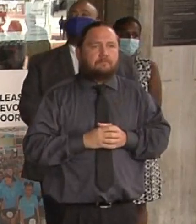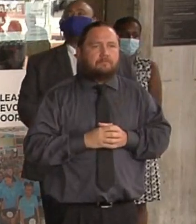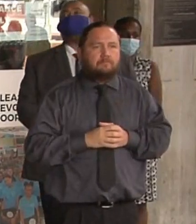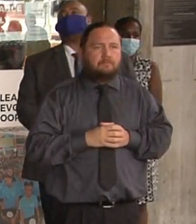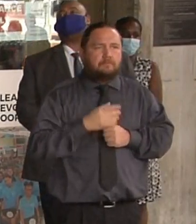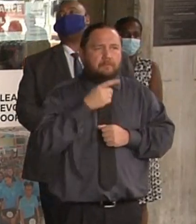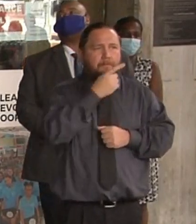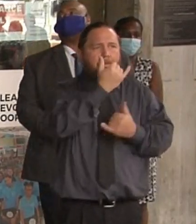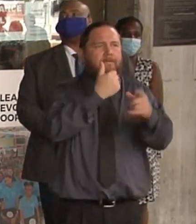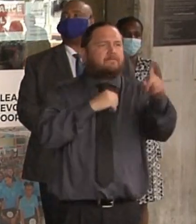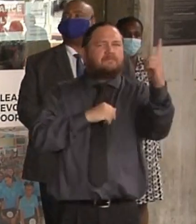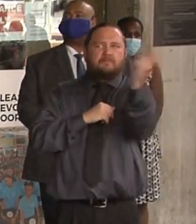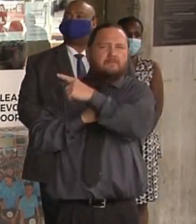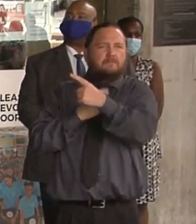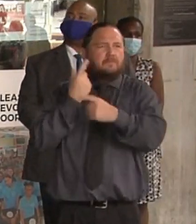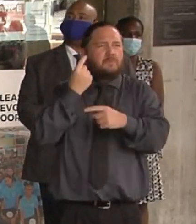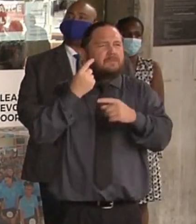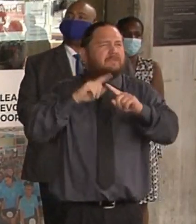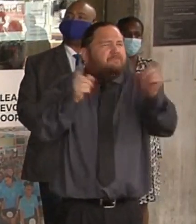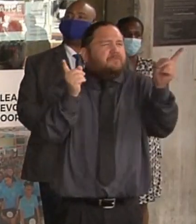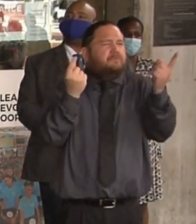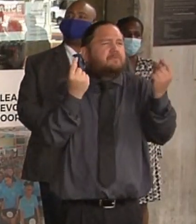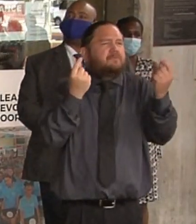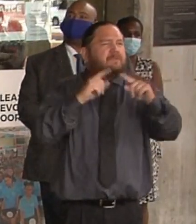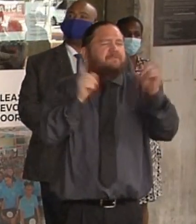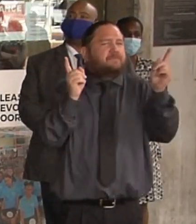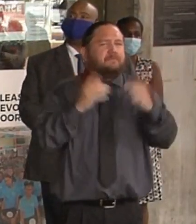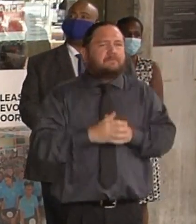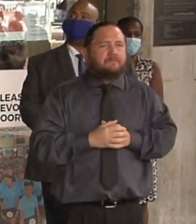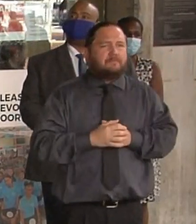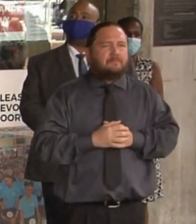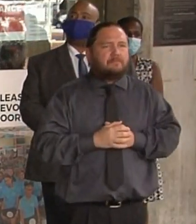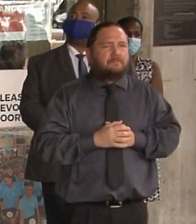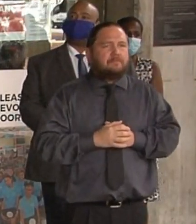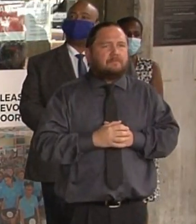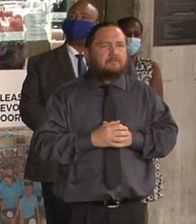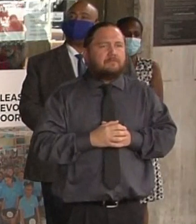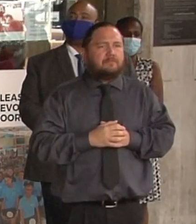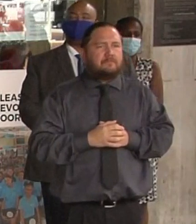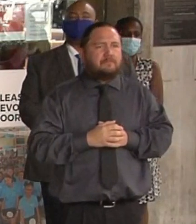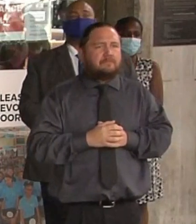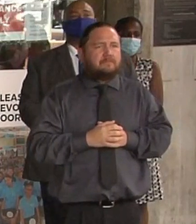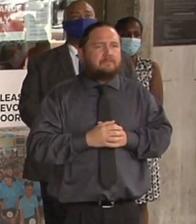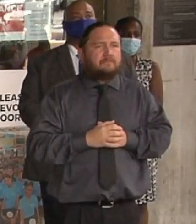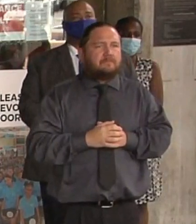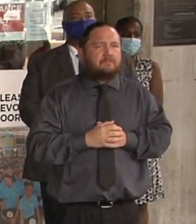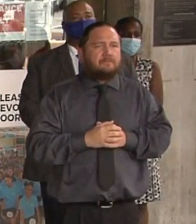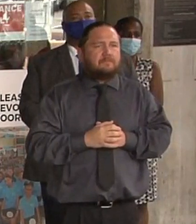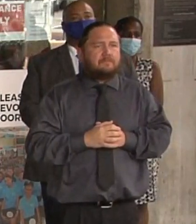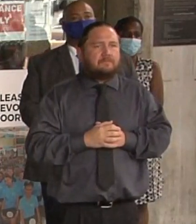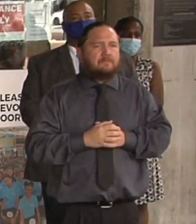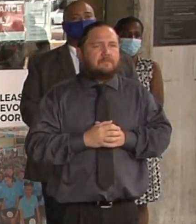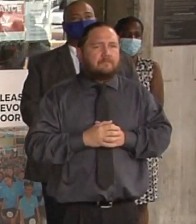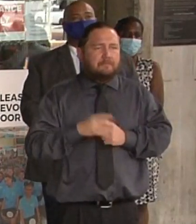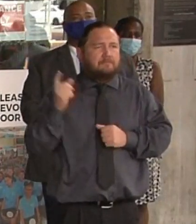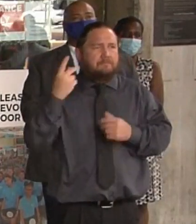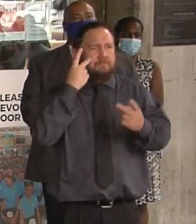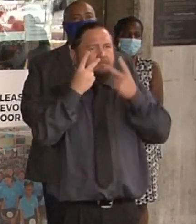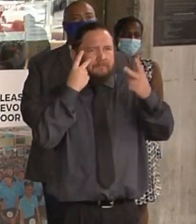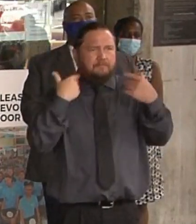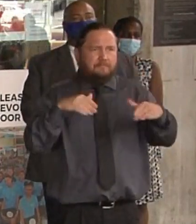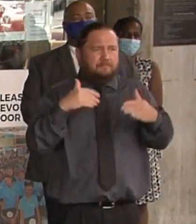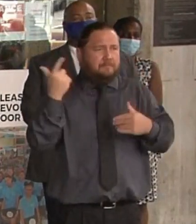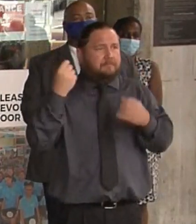the emotions that they have, they're ready for change and they're ready to do the work they have to do. And I think this is a